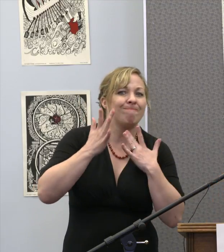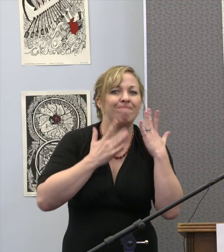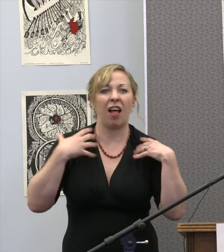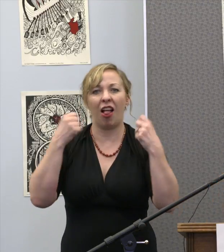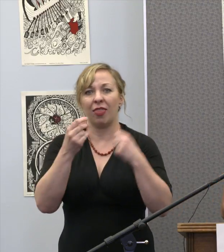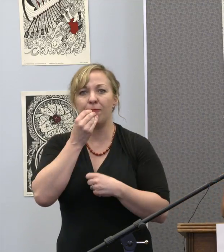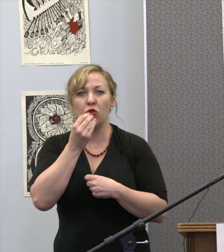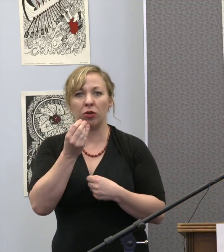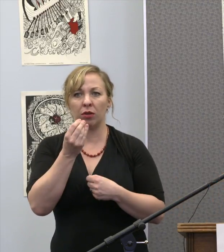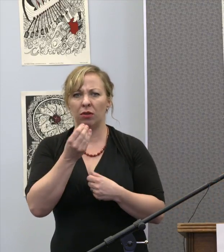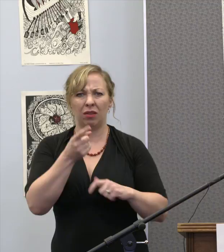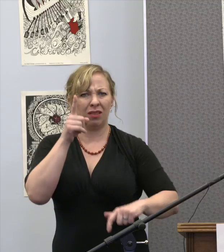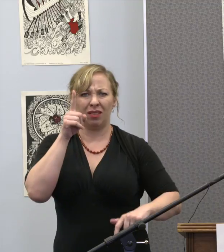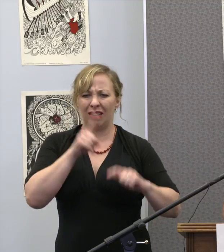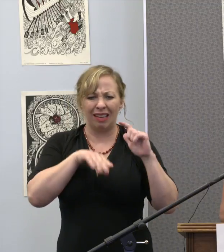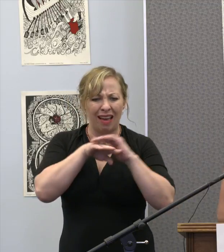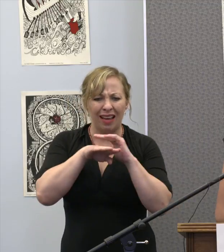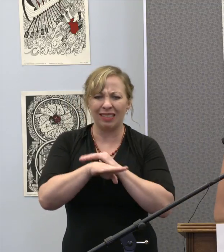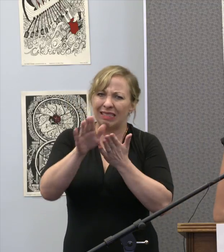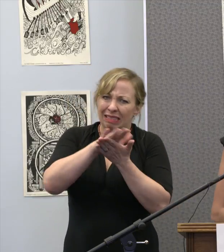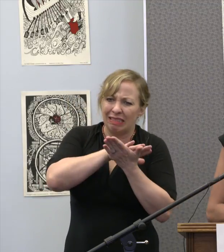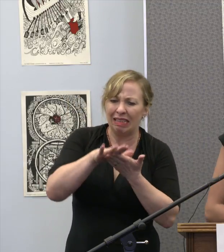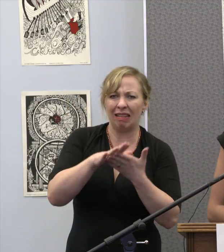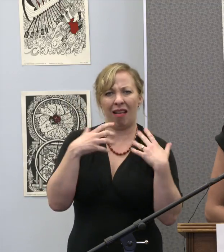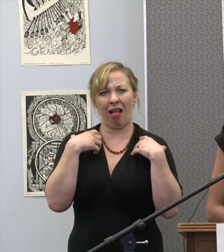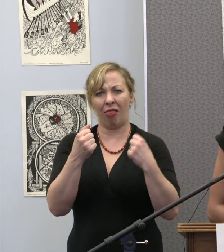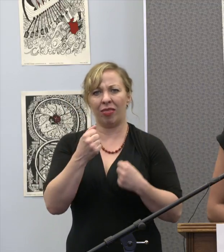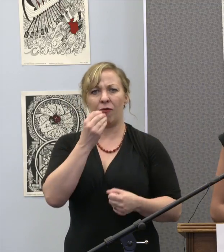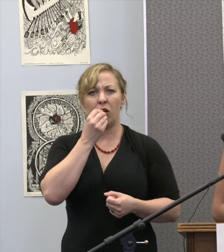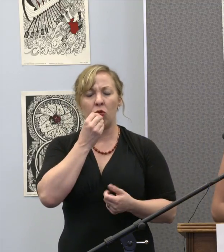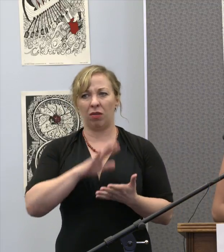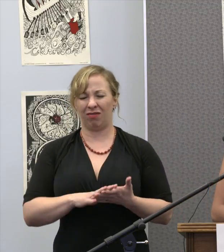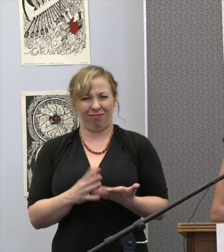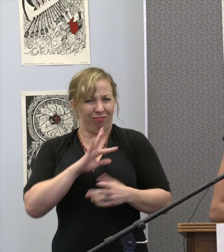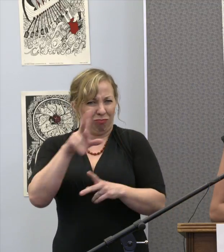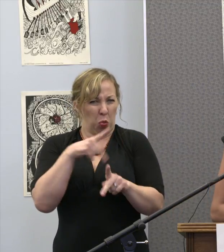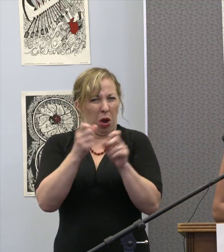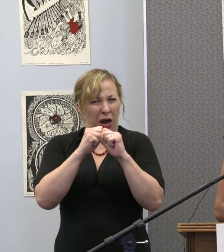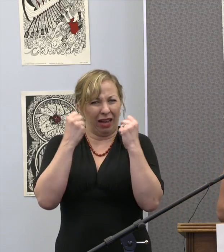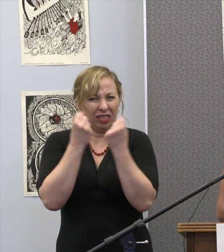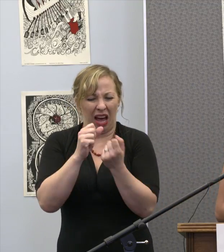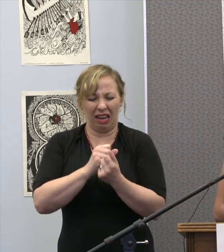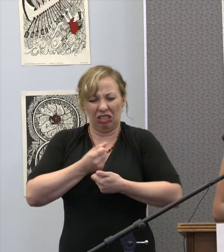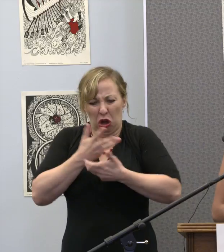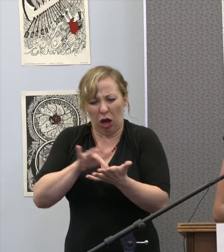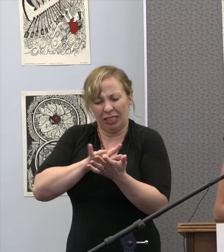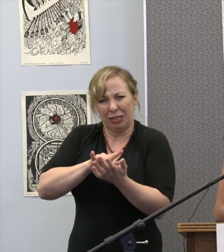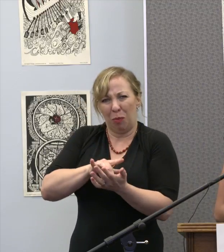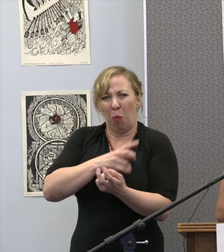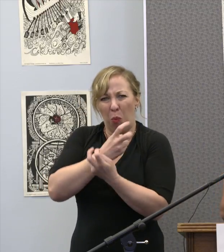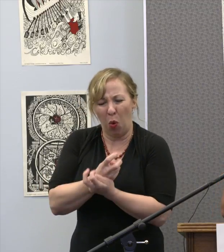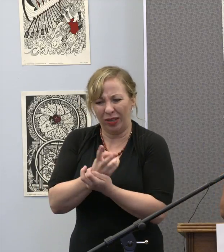have no access to clean and fresh food. What type of society poisons their community's